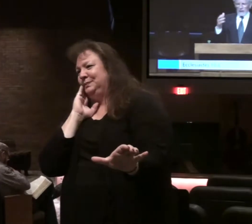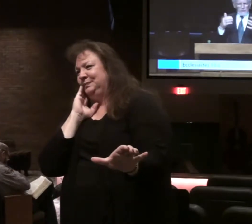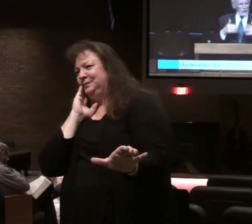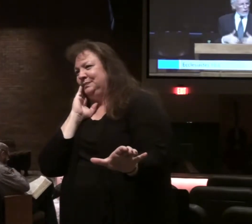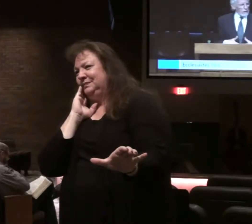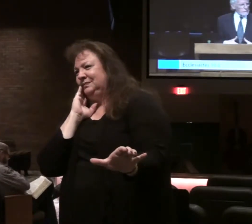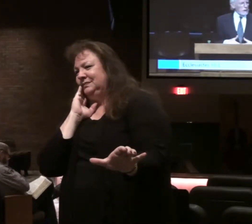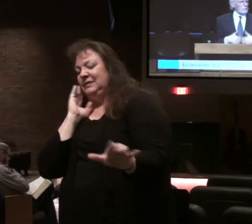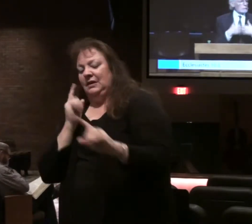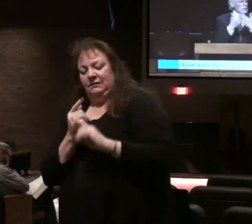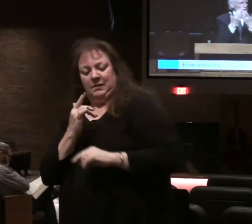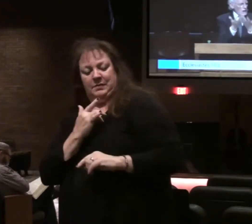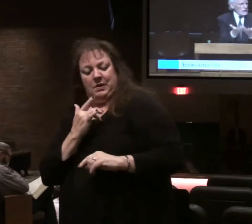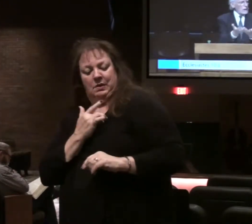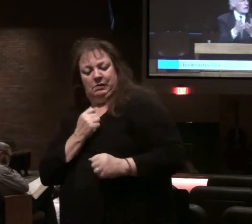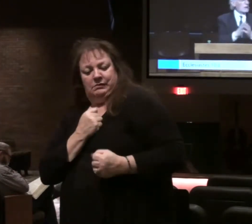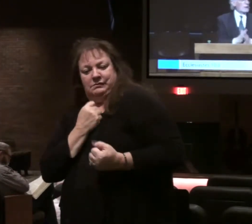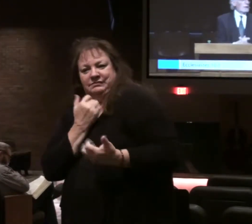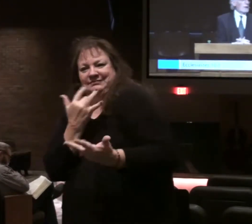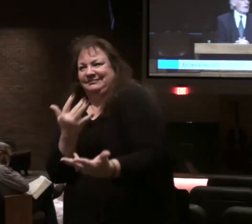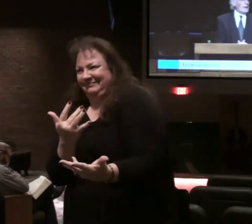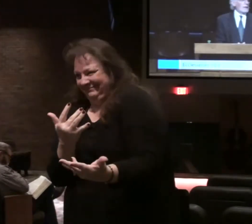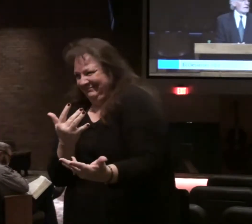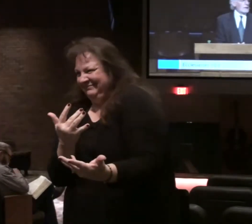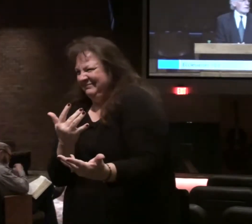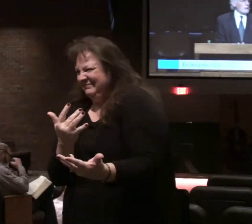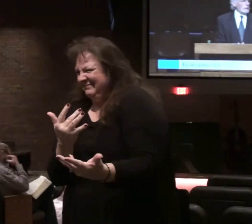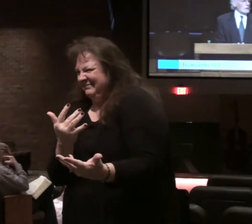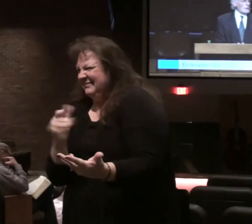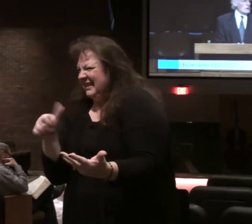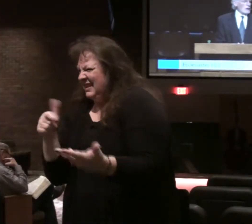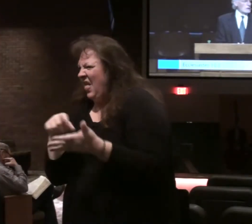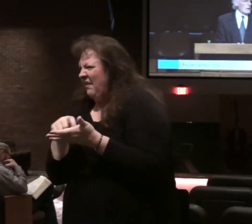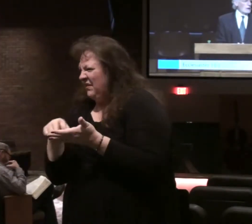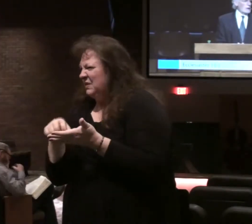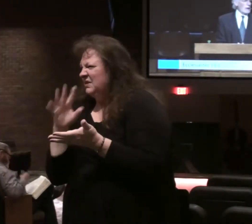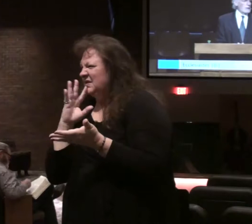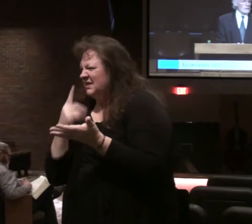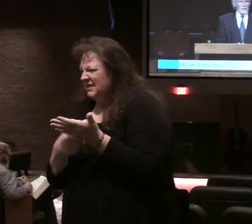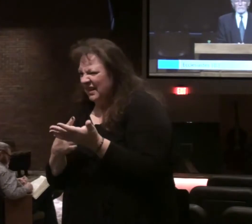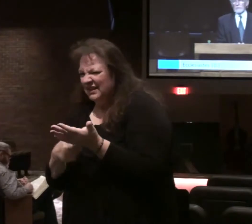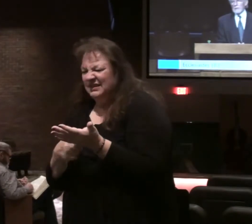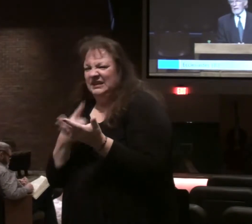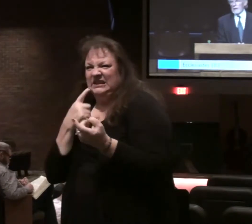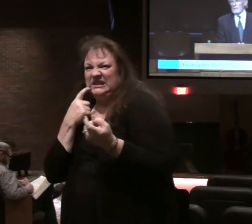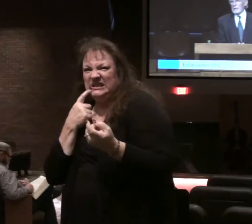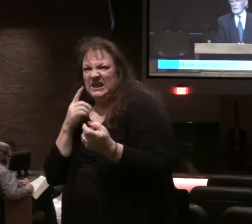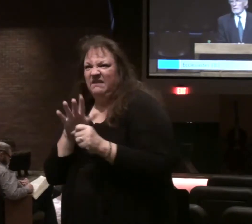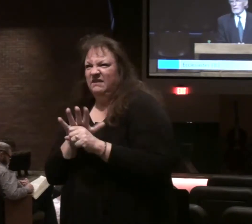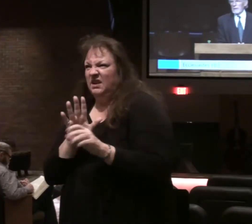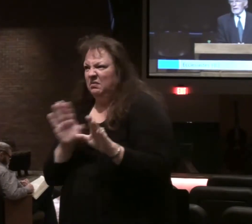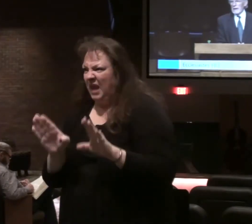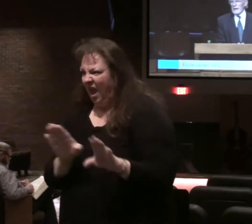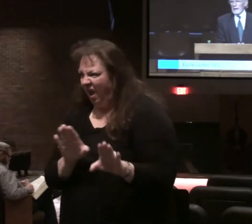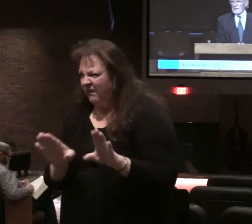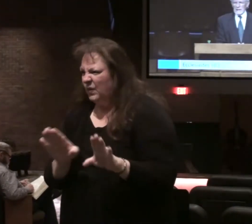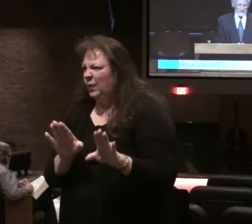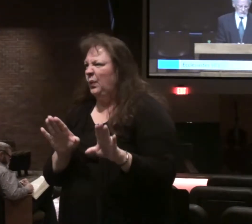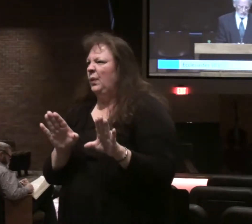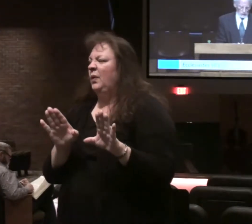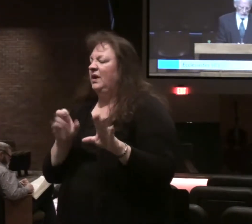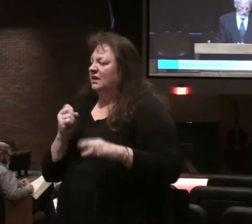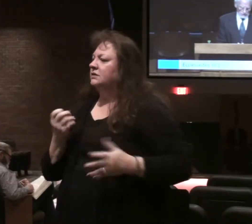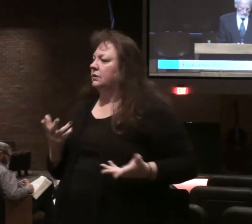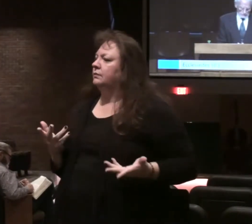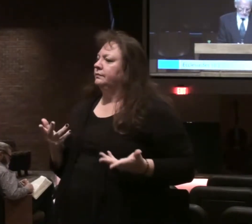And it's out of the heart that proceed. In another passage he talks about all kinds of sinful behavior and